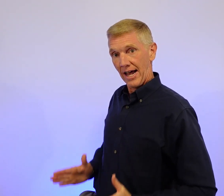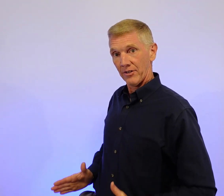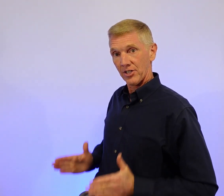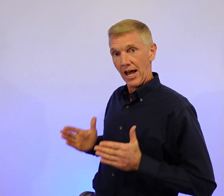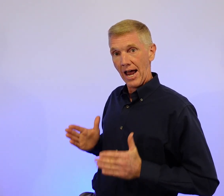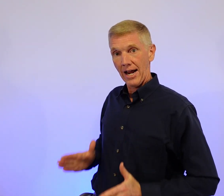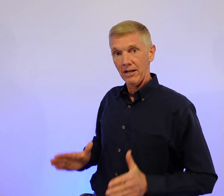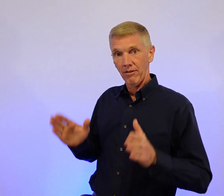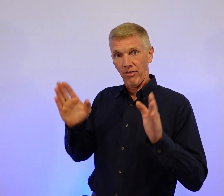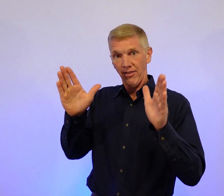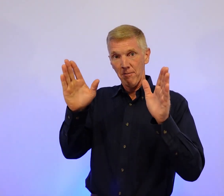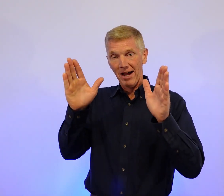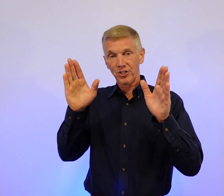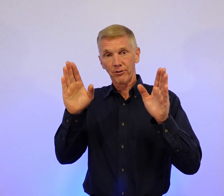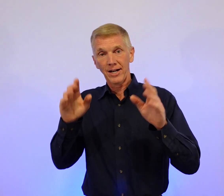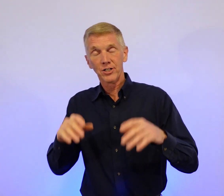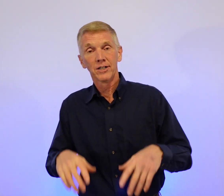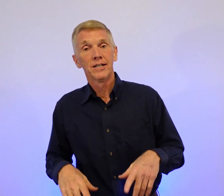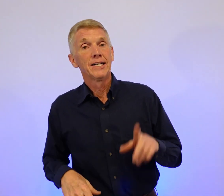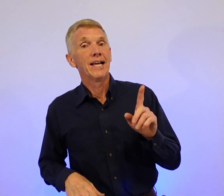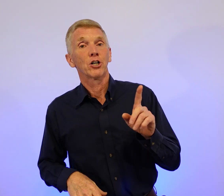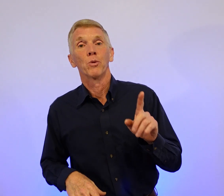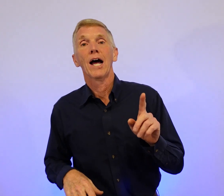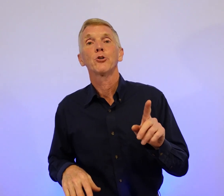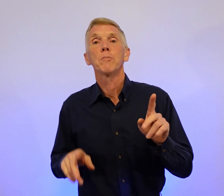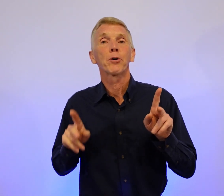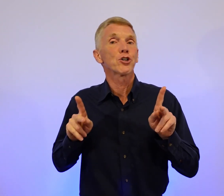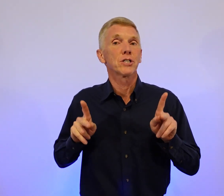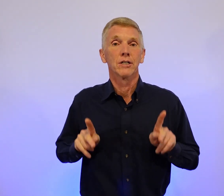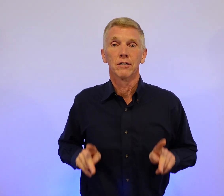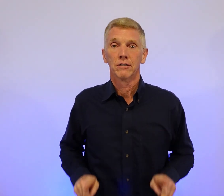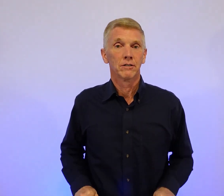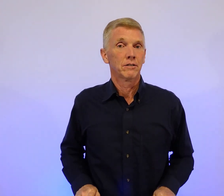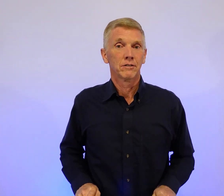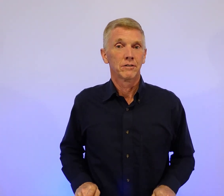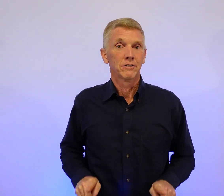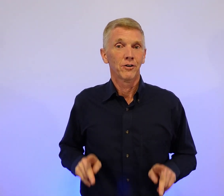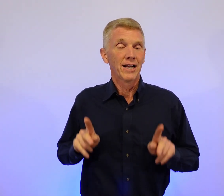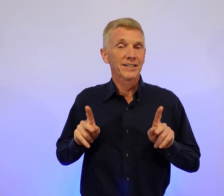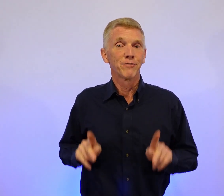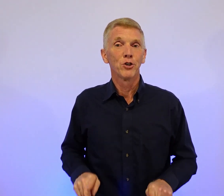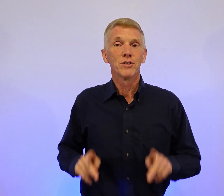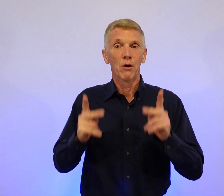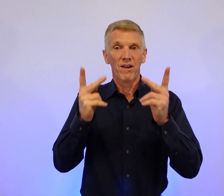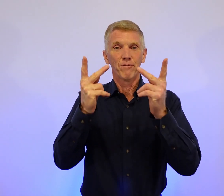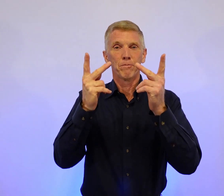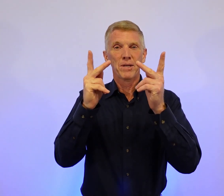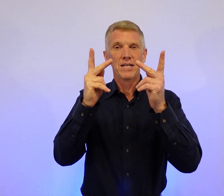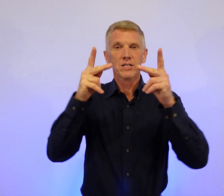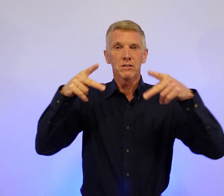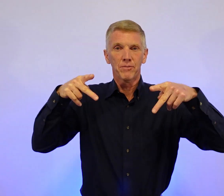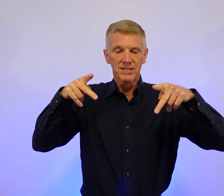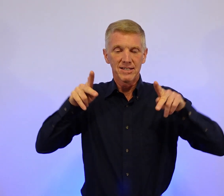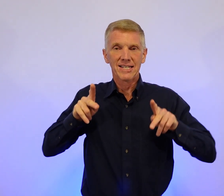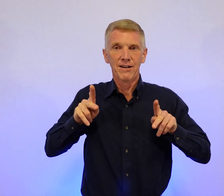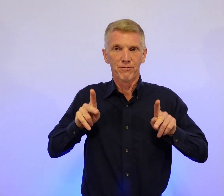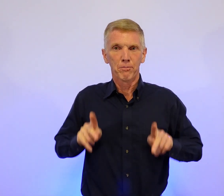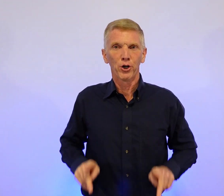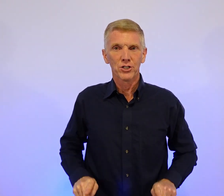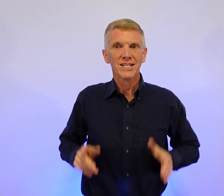the side, thumb outstretched. Now look, we're not doing person. Okay, not to confuse that. We have P's. This is the sign for person.